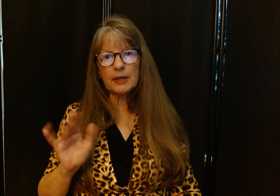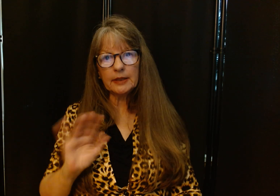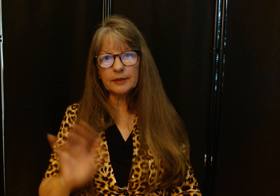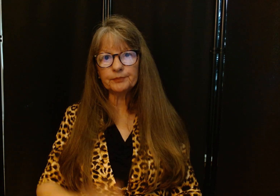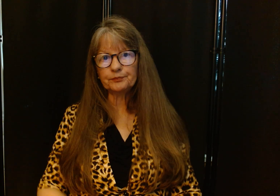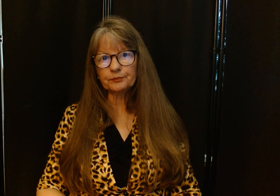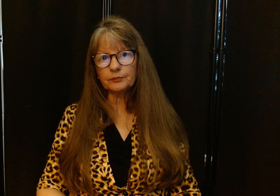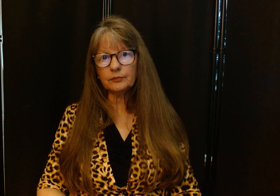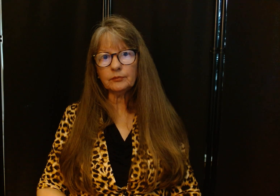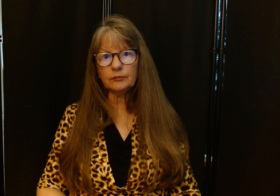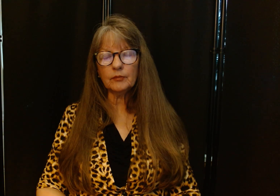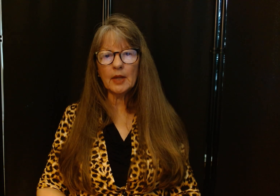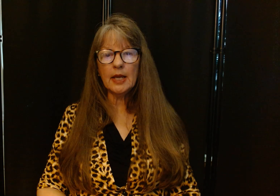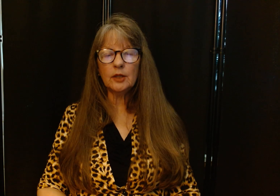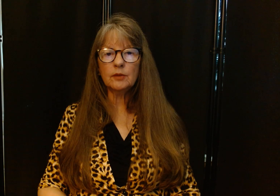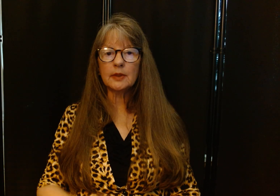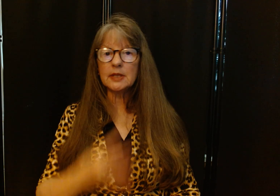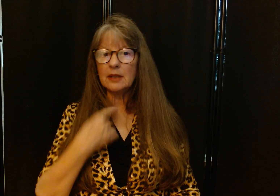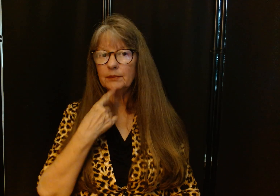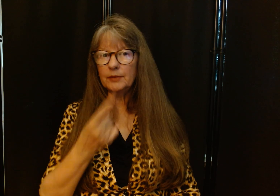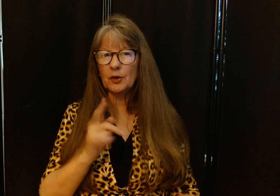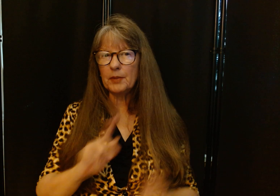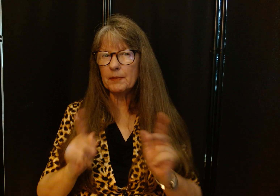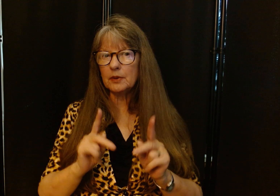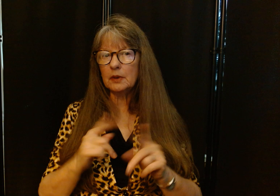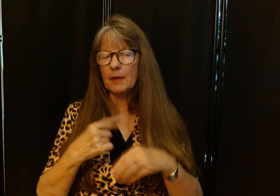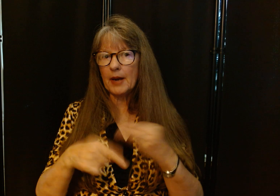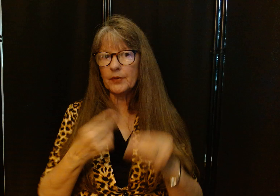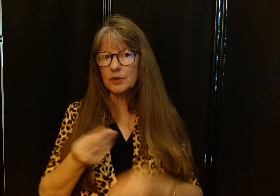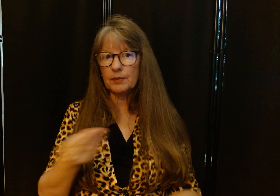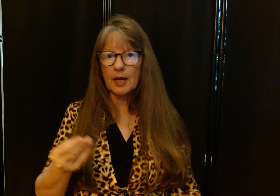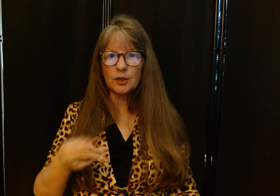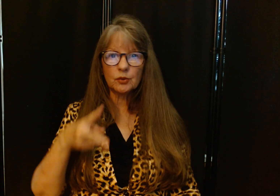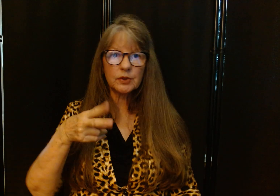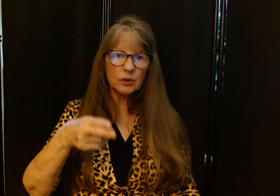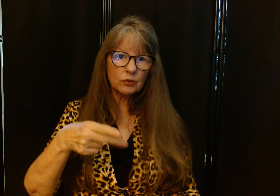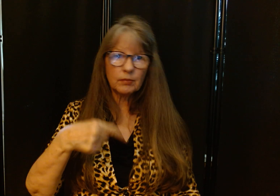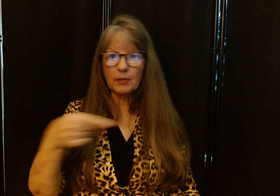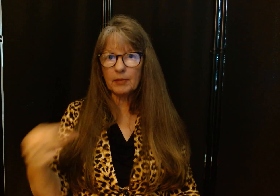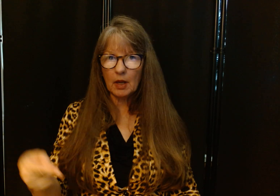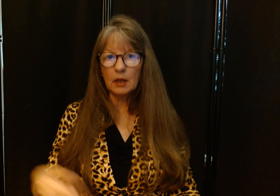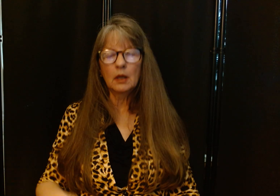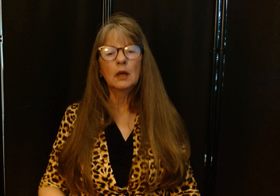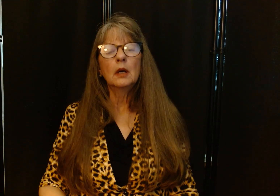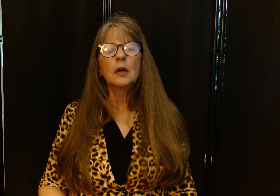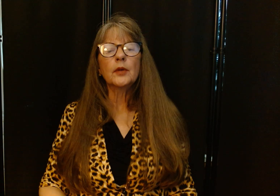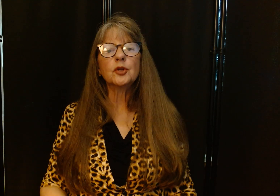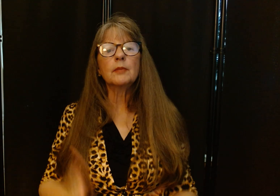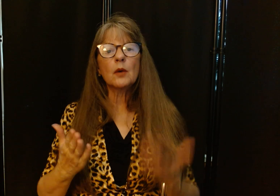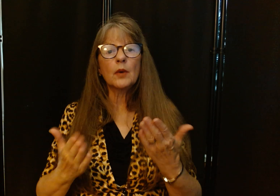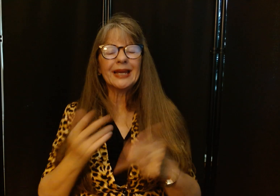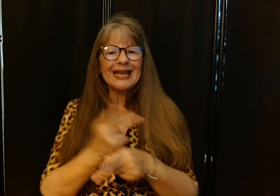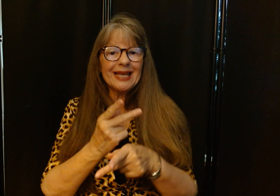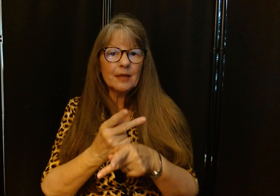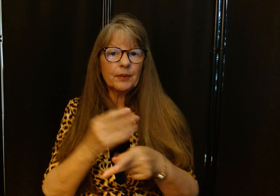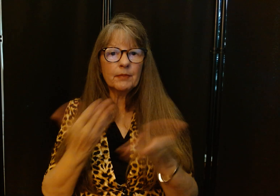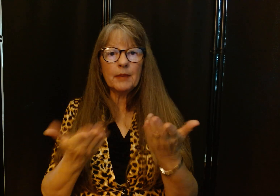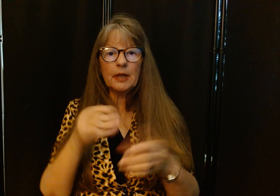it, and you tell people about the supplies, scissors, blah blah blah, that you might want to keep maybe in